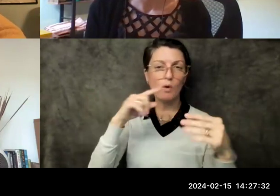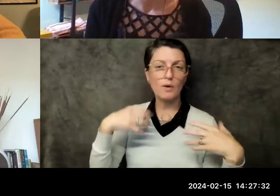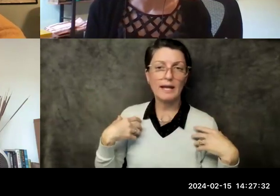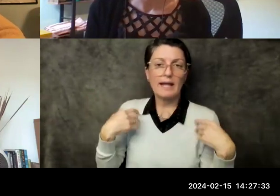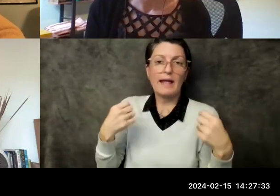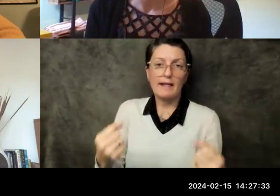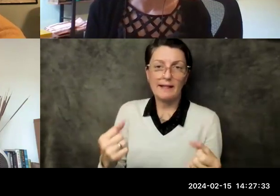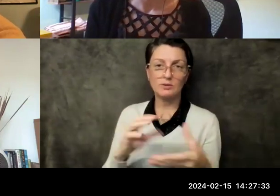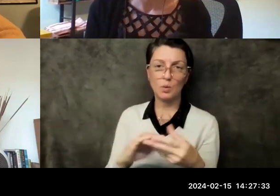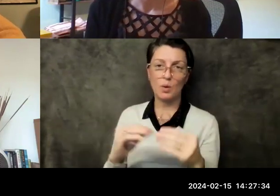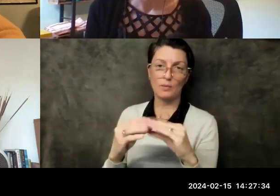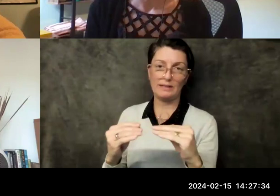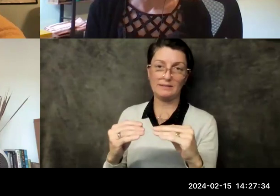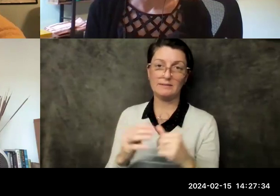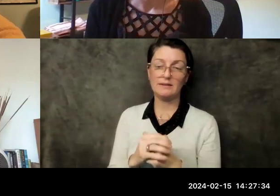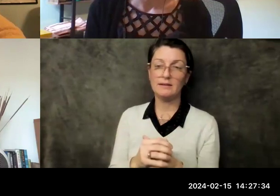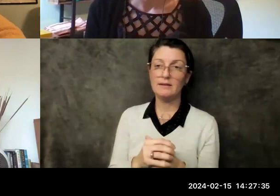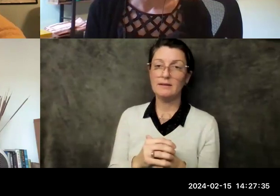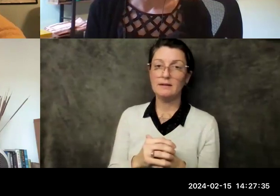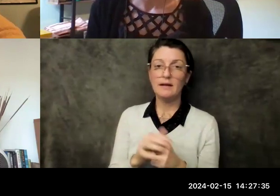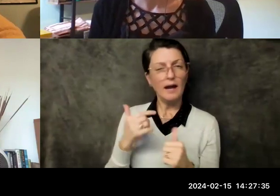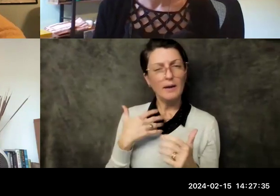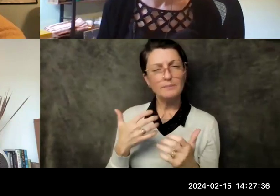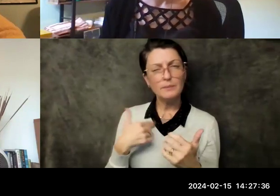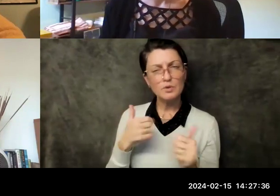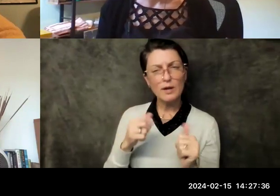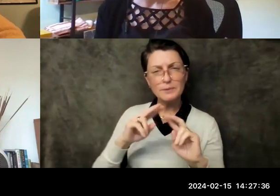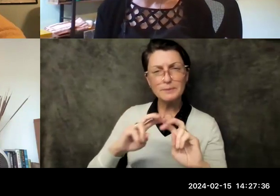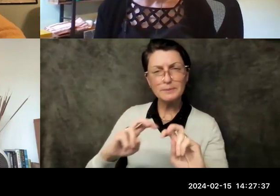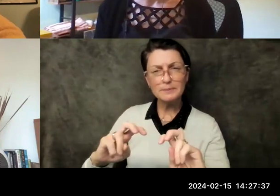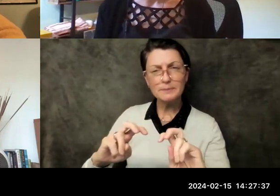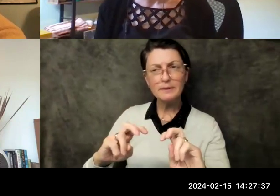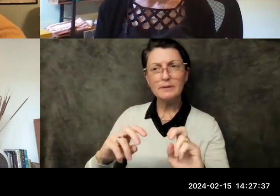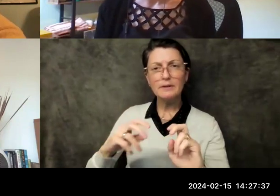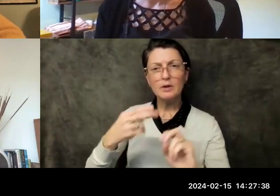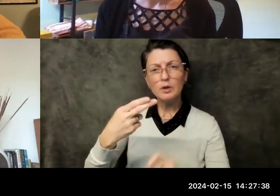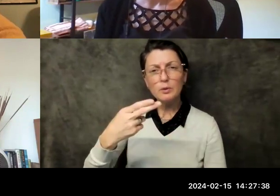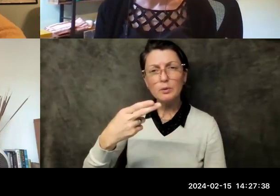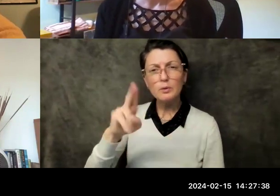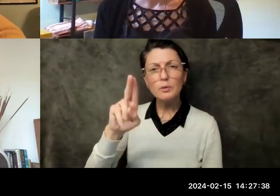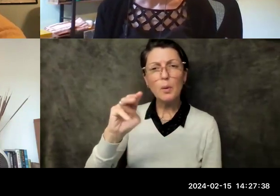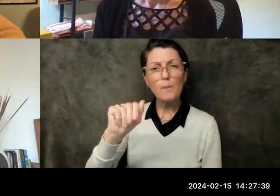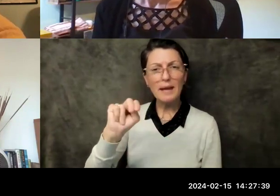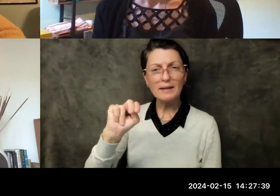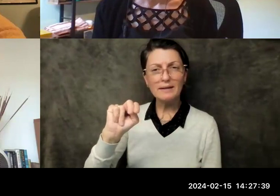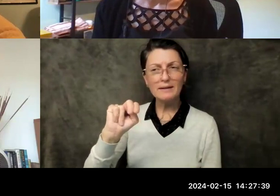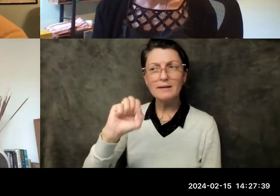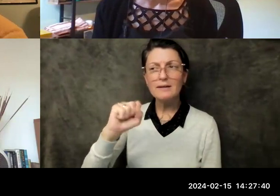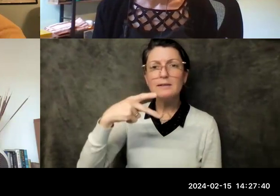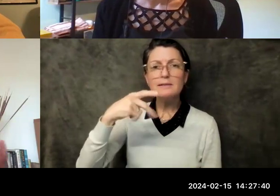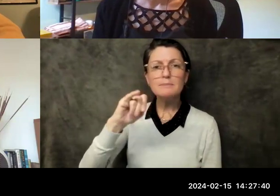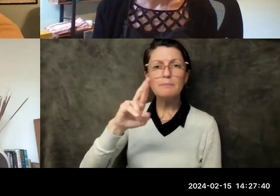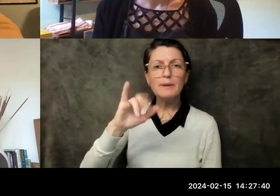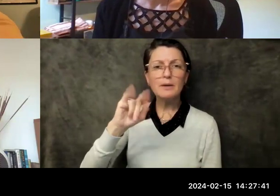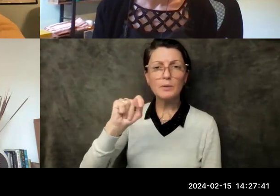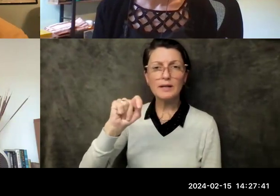healing. Because I'm trying to look at, like, what is it in the human spirit that causes us, in the face